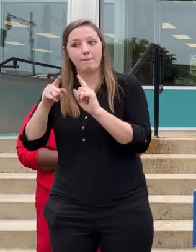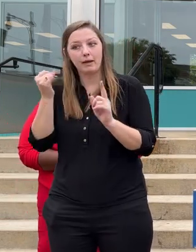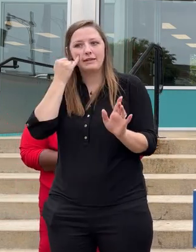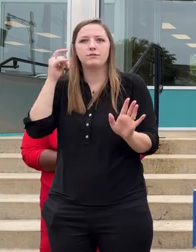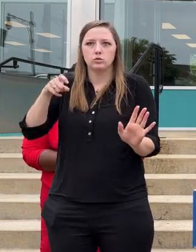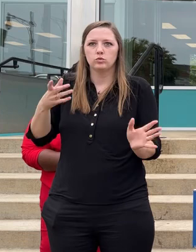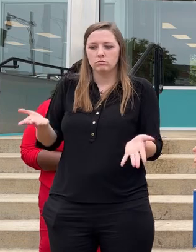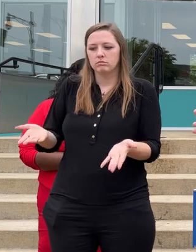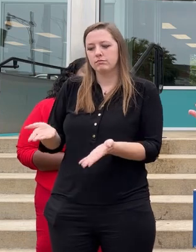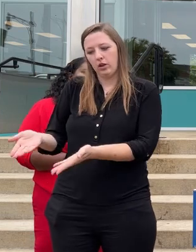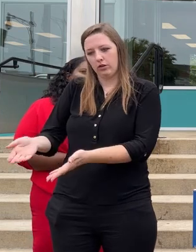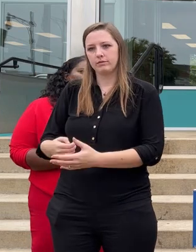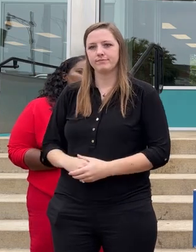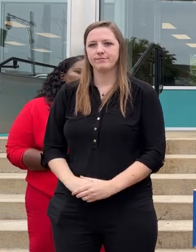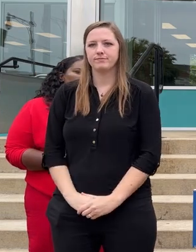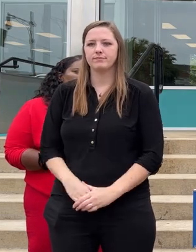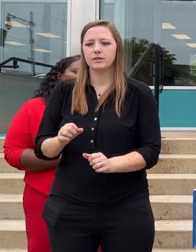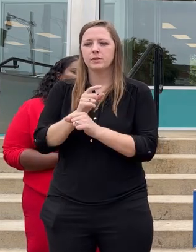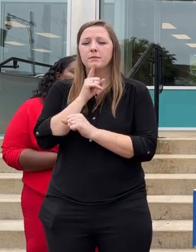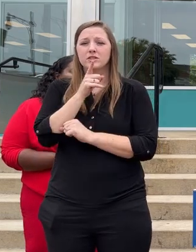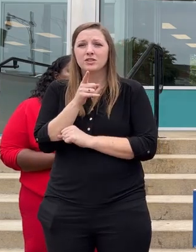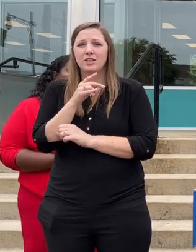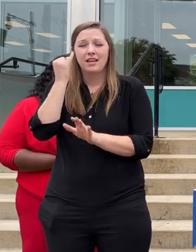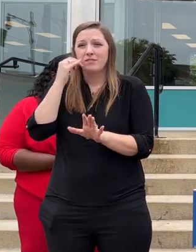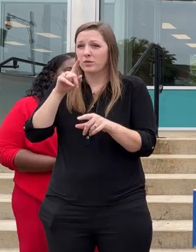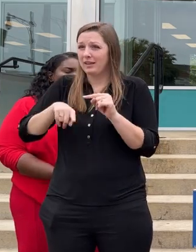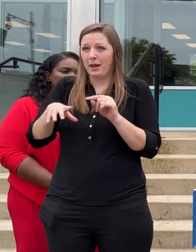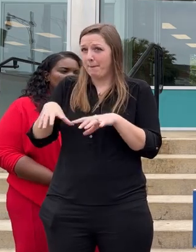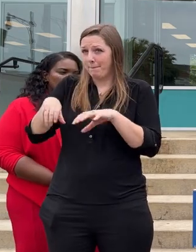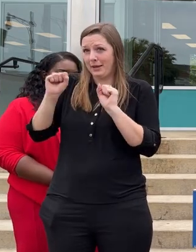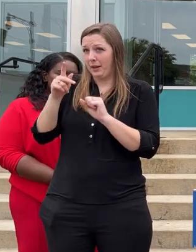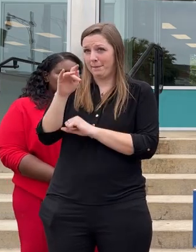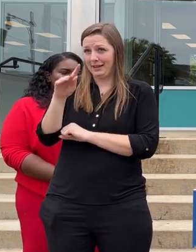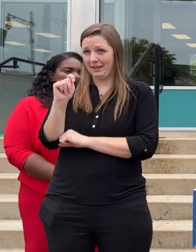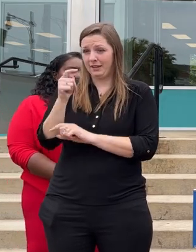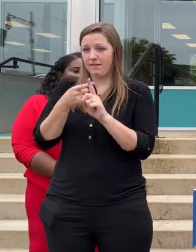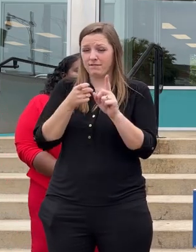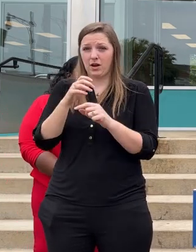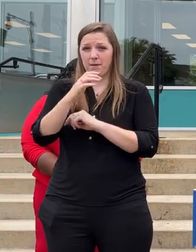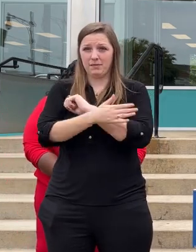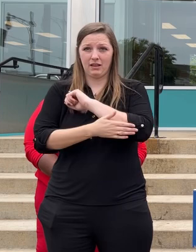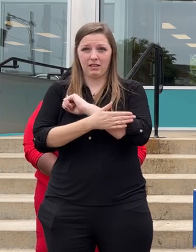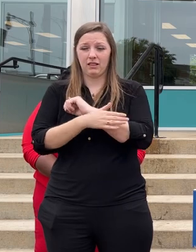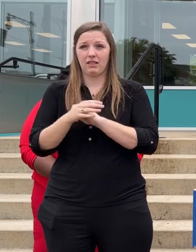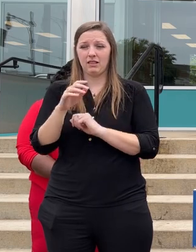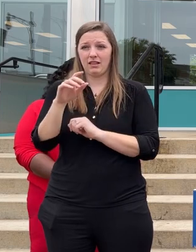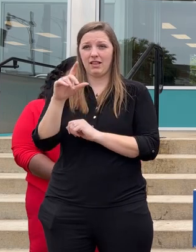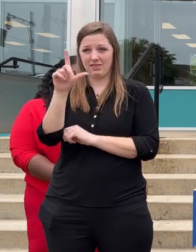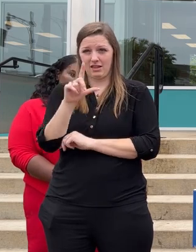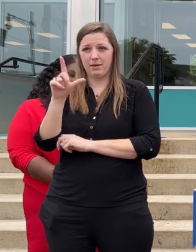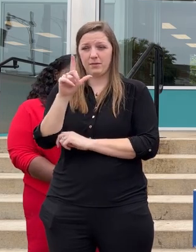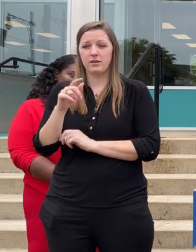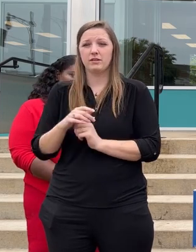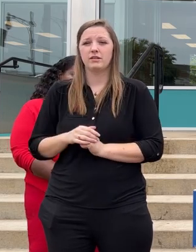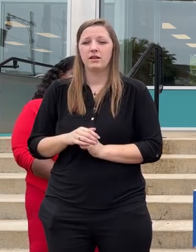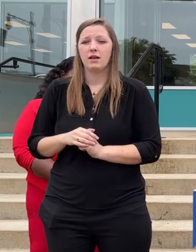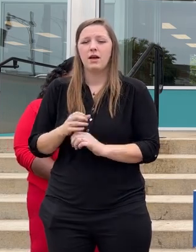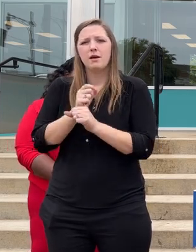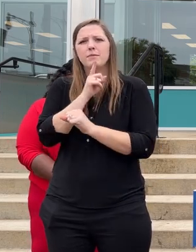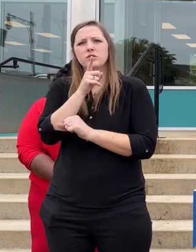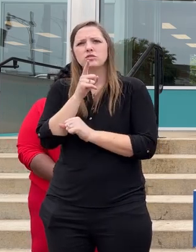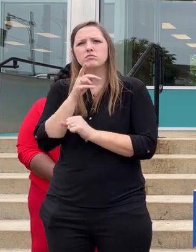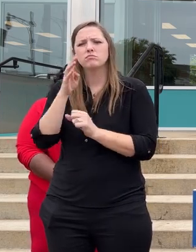they're there. So make sure you, if you can't pick up a kit from Erie County in the libraries and in the United Way, make sure